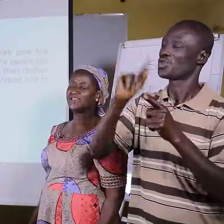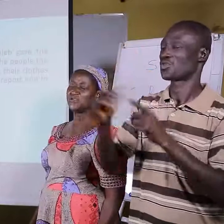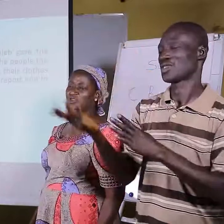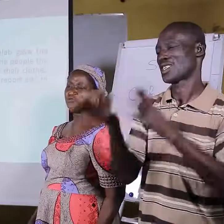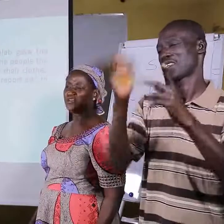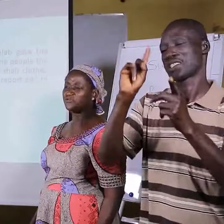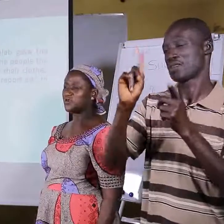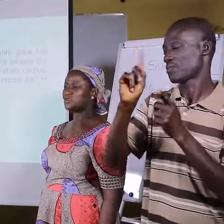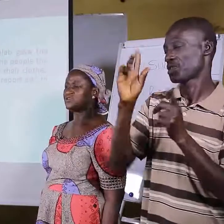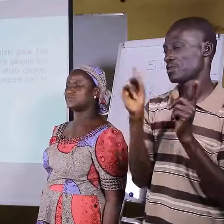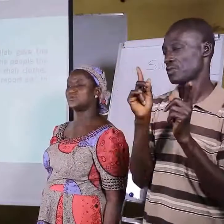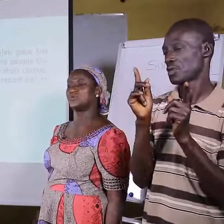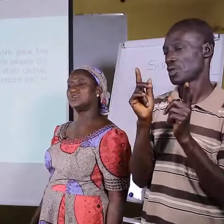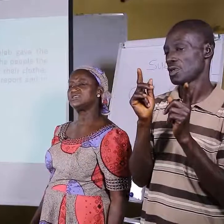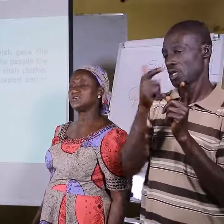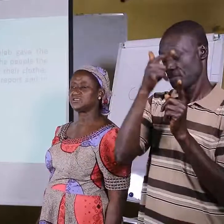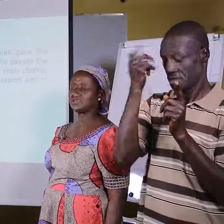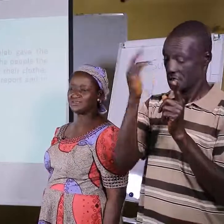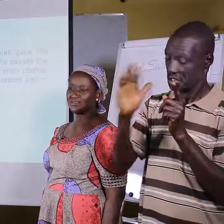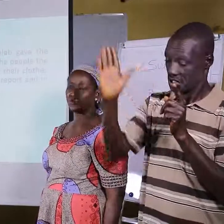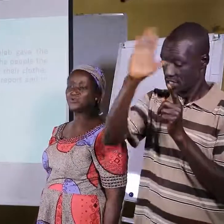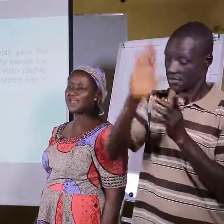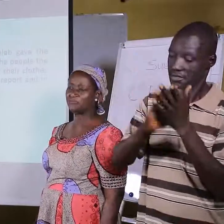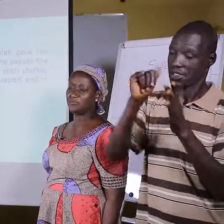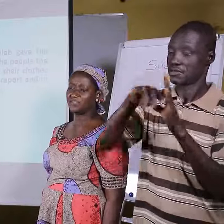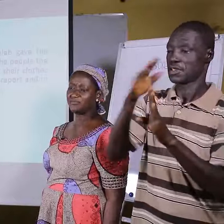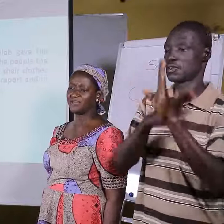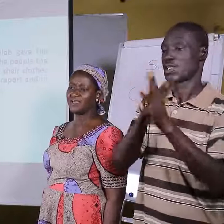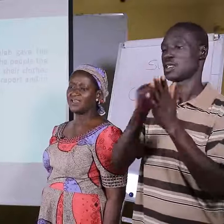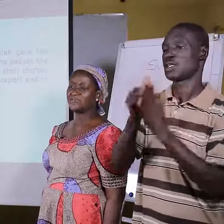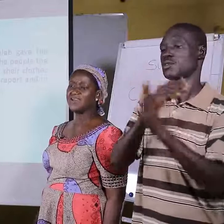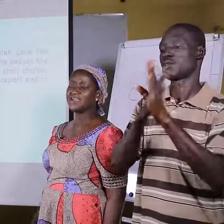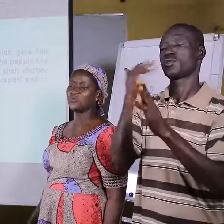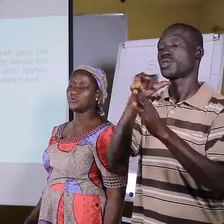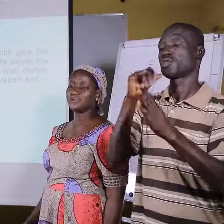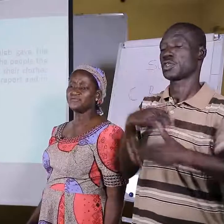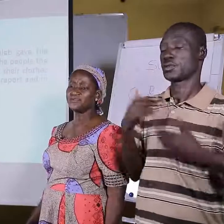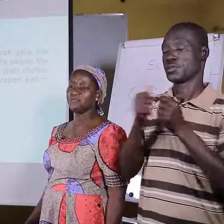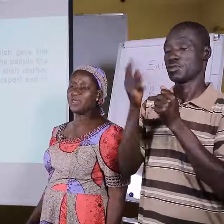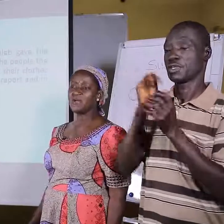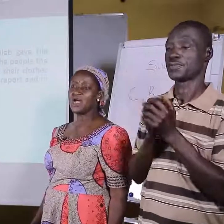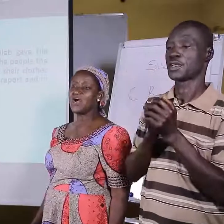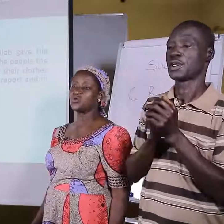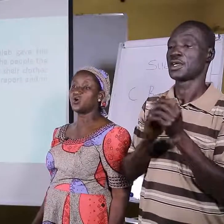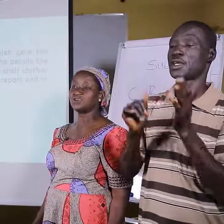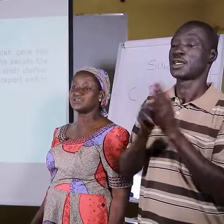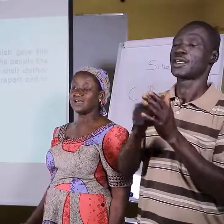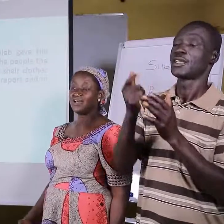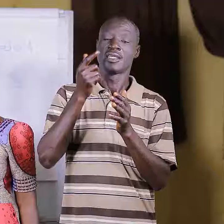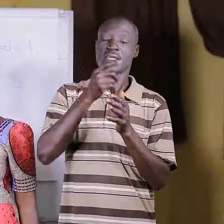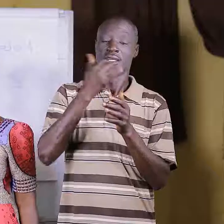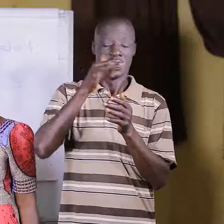way they did not believe God, God was not happy with them. In fact, they could not even remember how